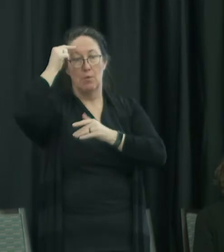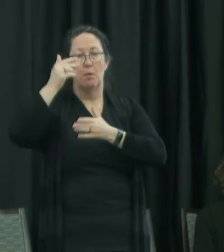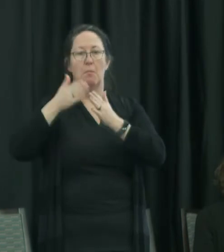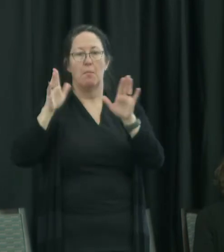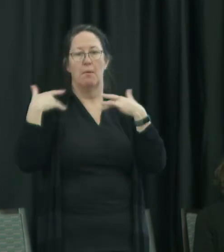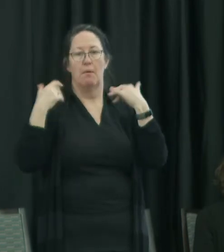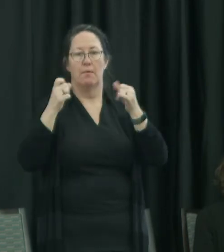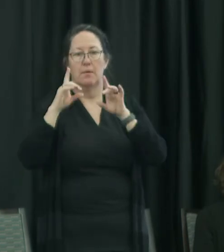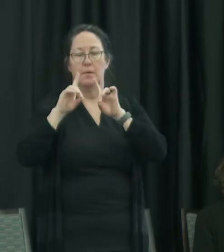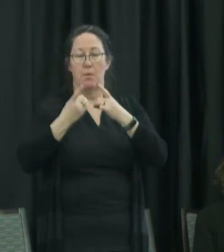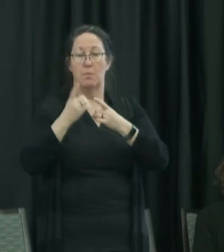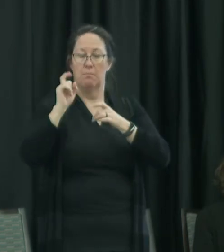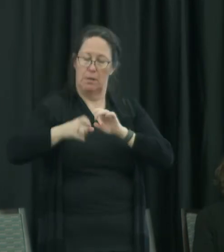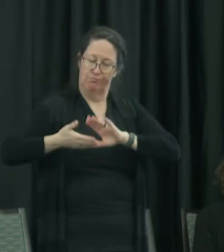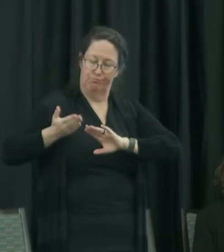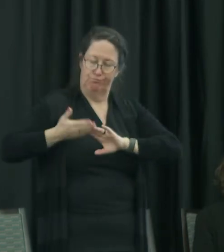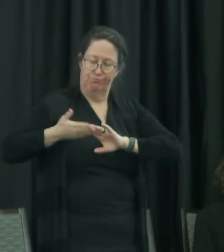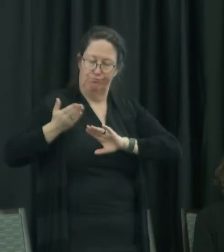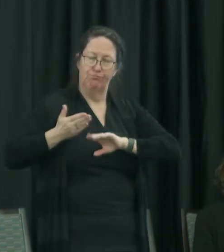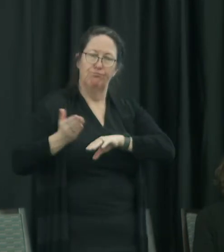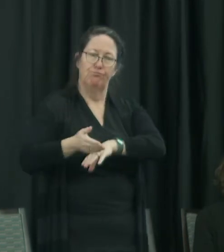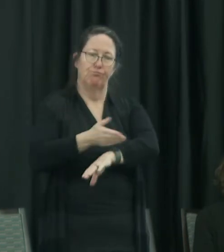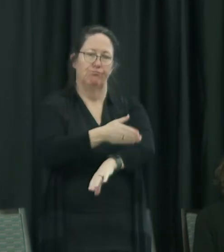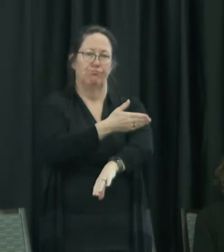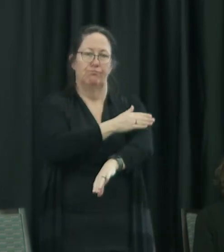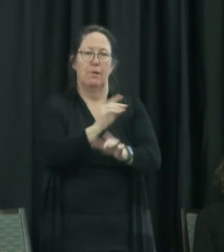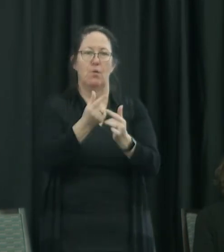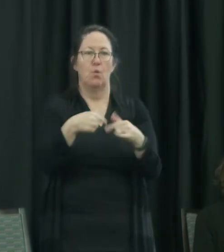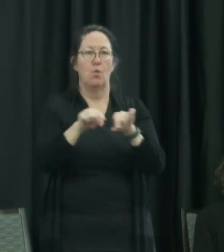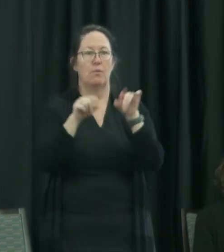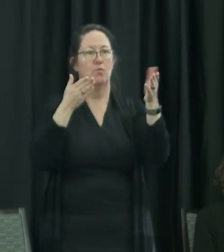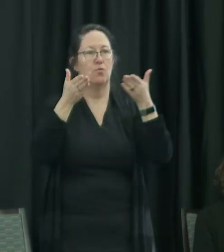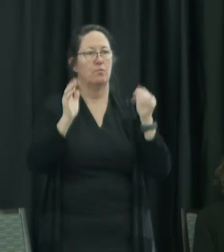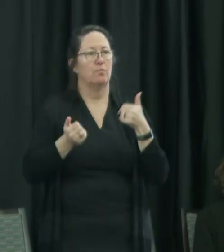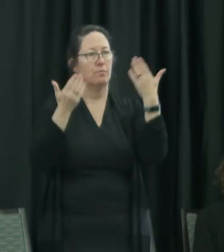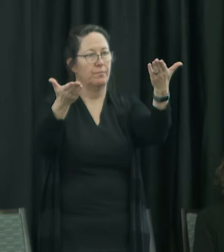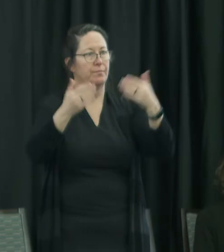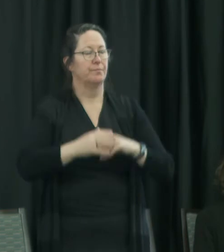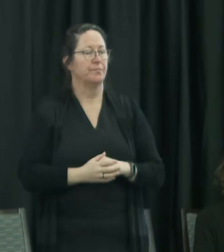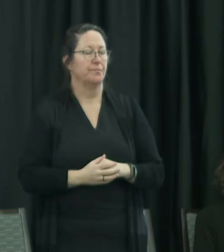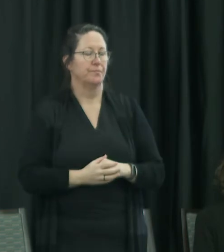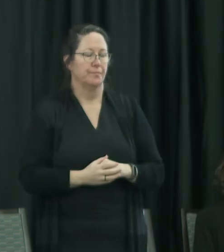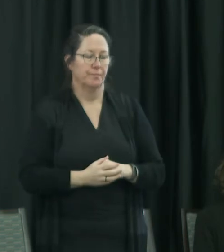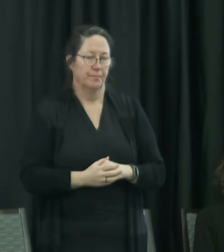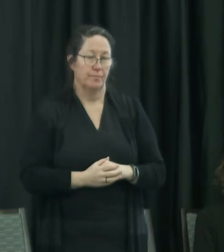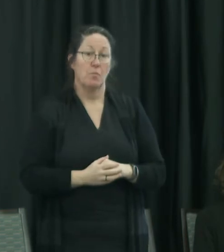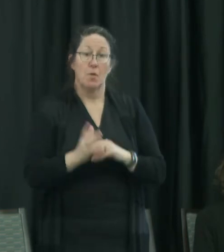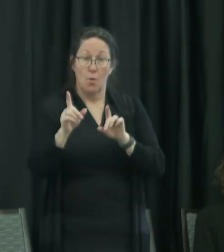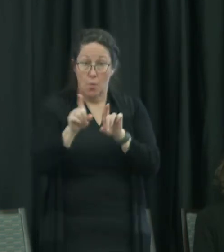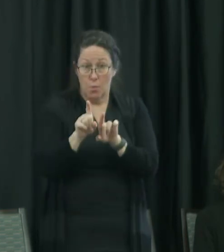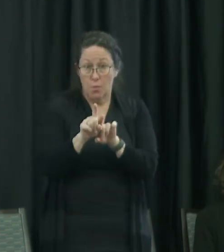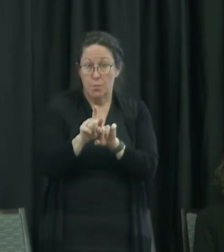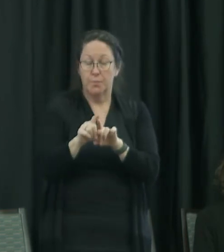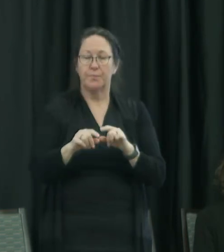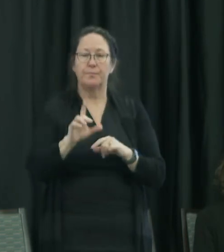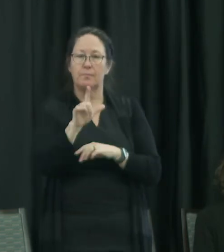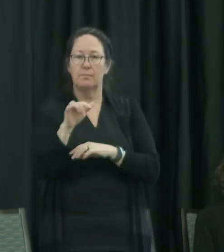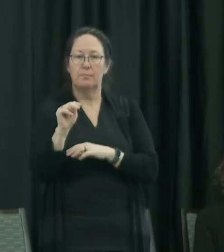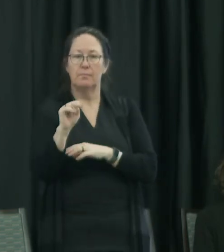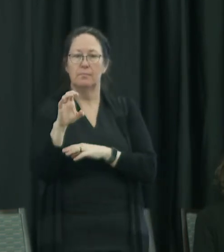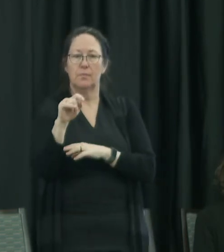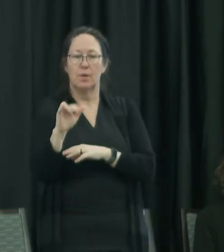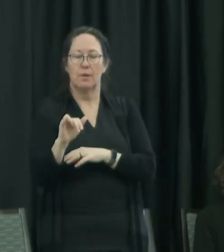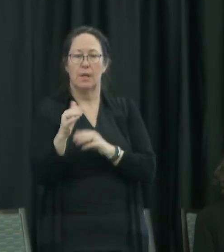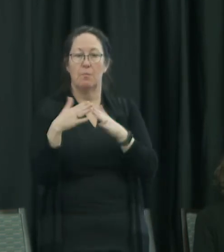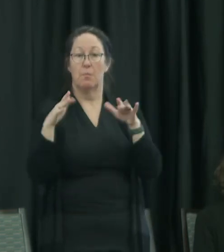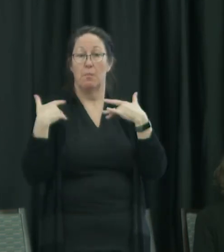health departments can continuously improve the quality of their service and performance. In addition, Lynn County Public Health